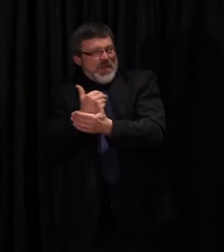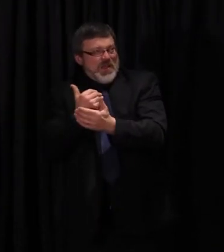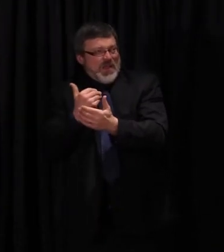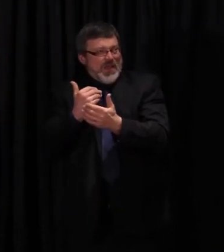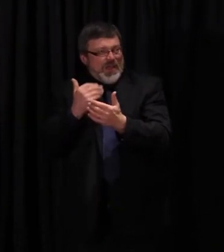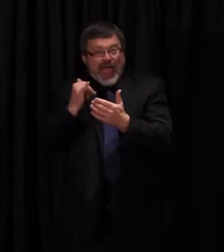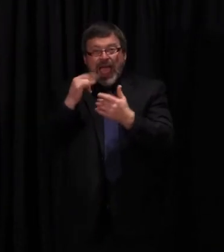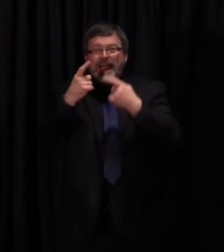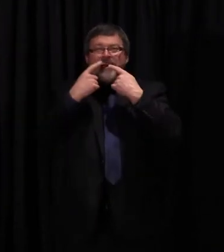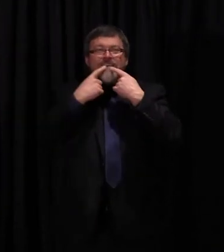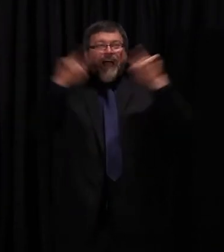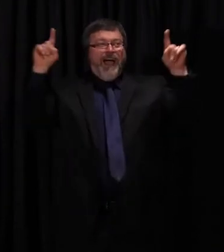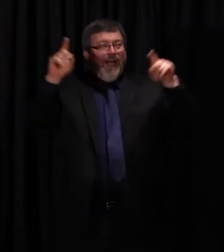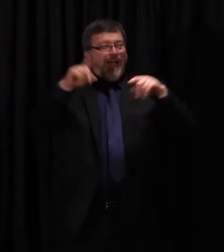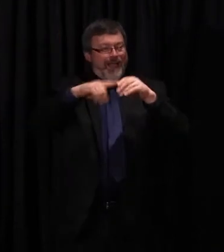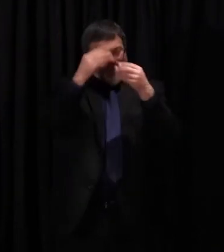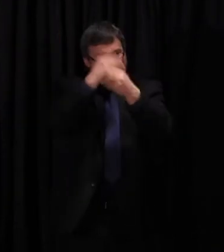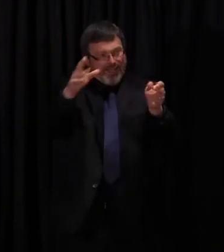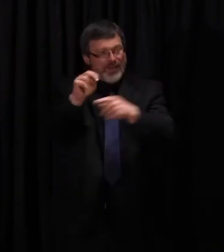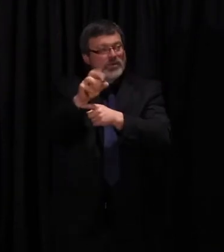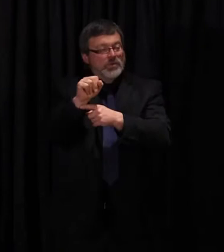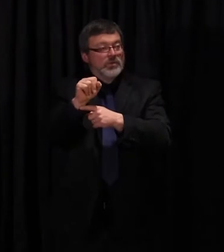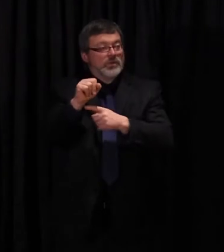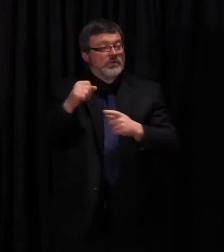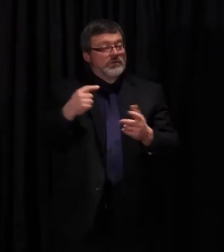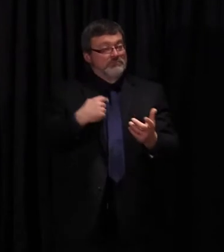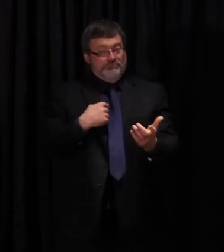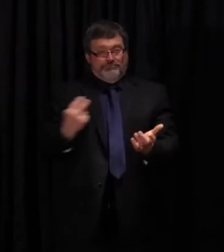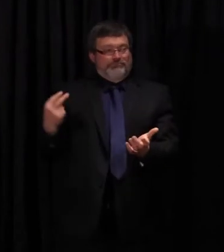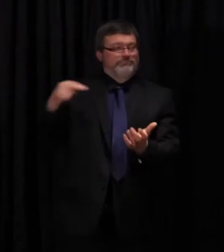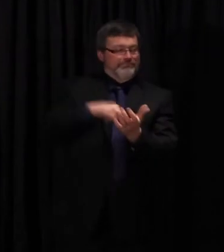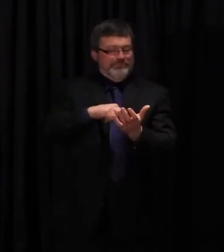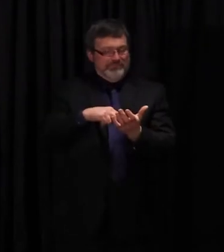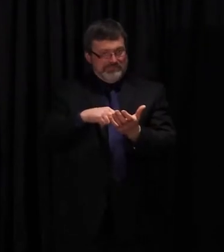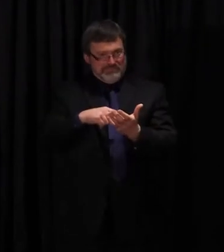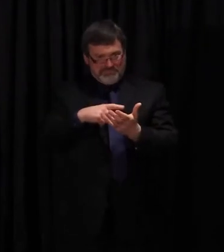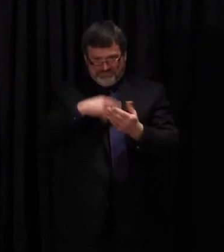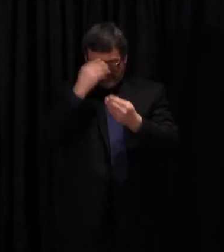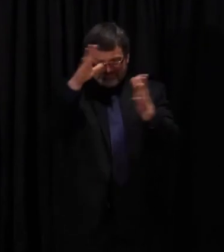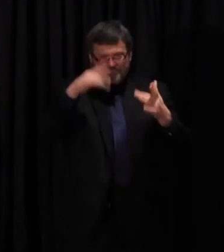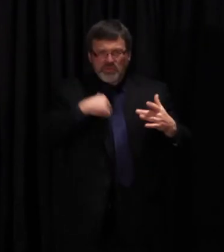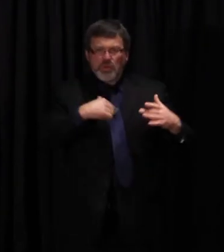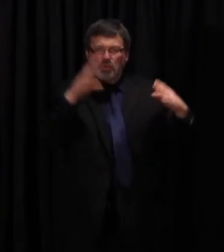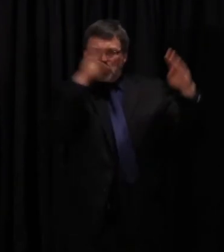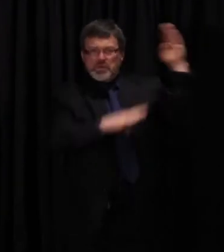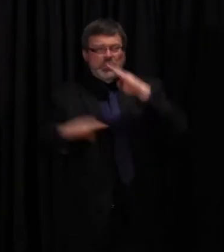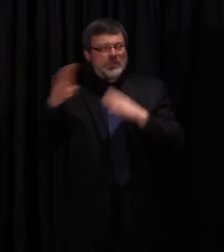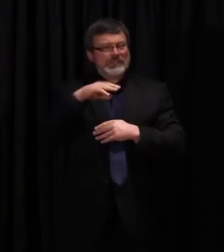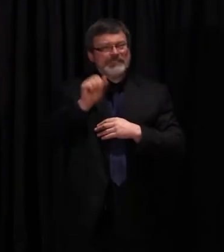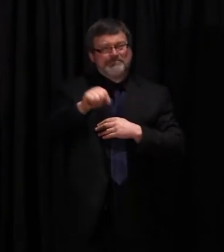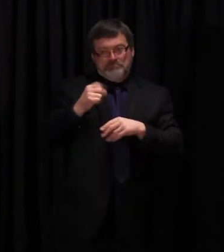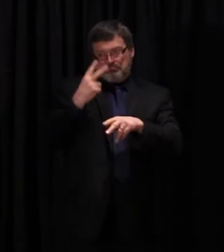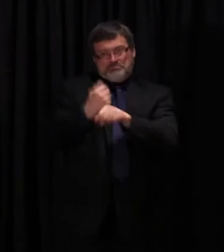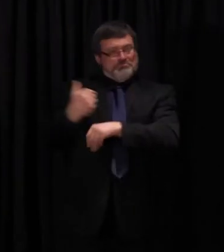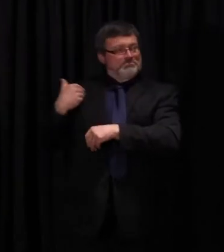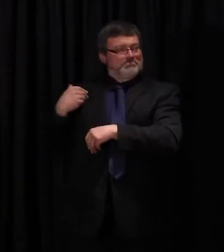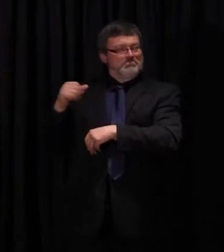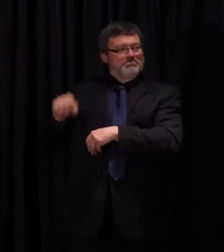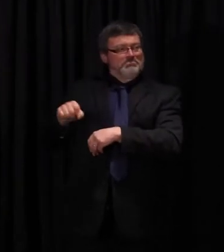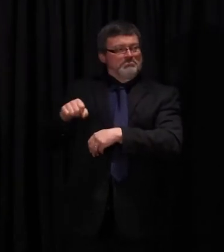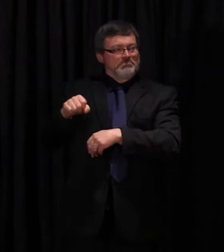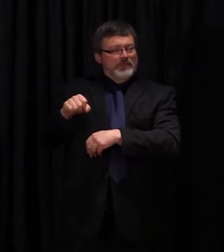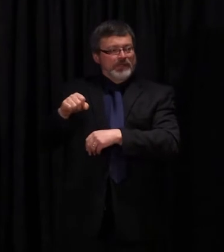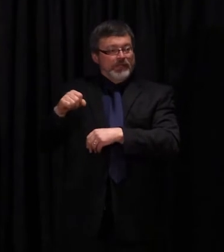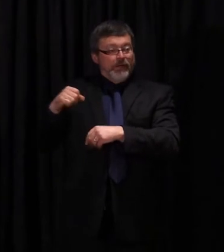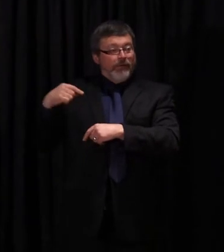I stood before you and shared my biggest concern, that for years, our working age